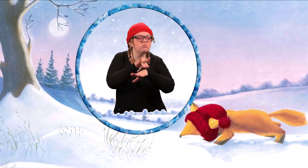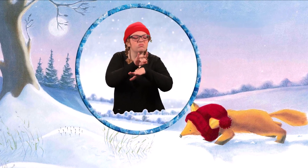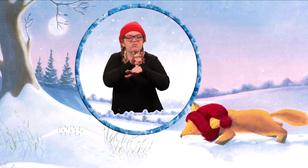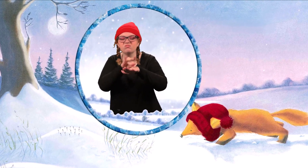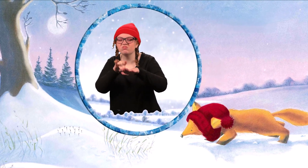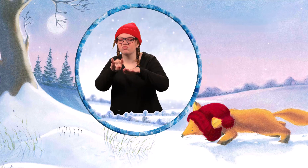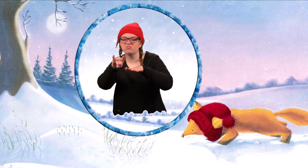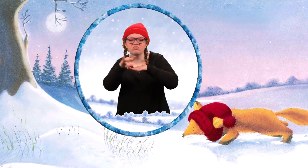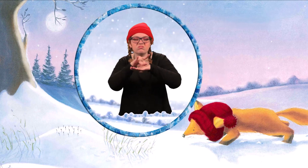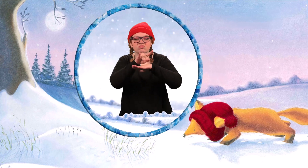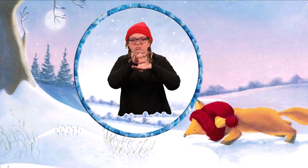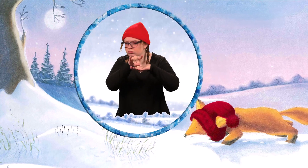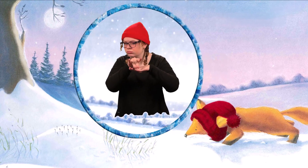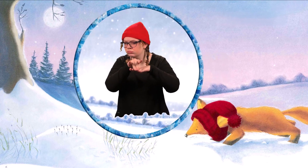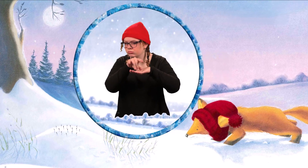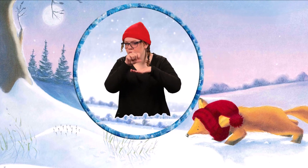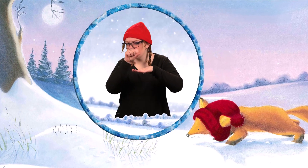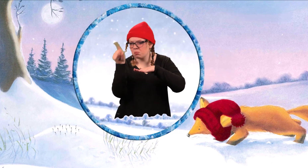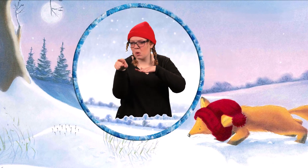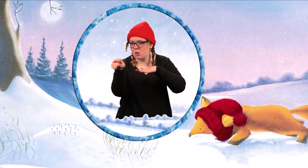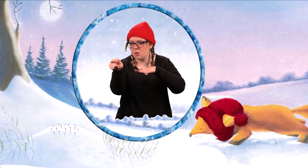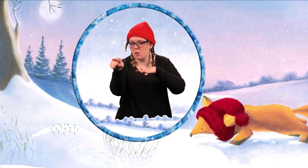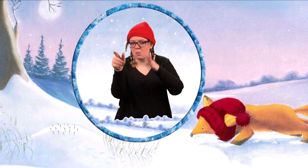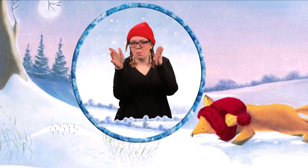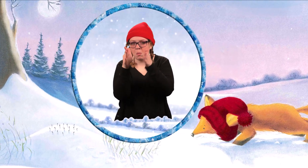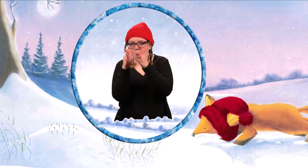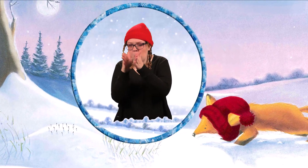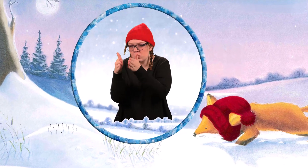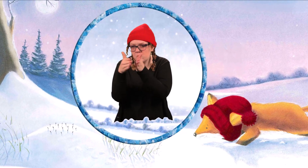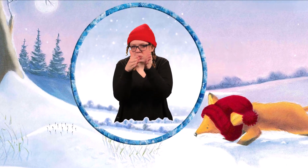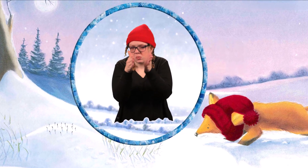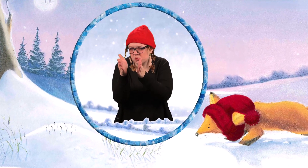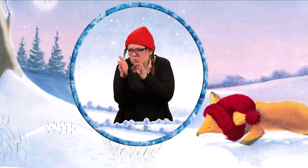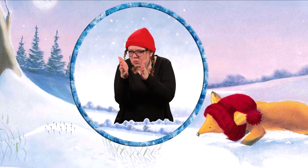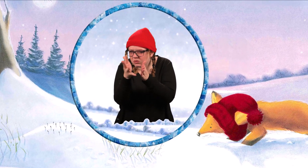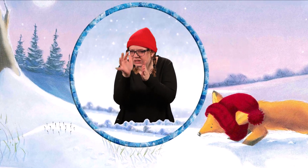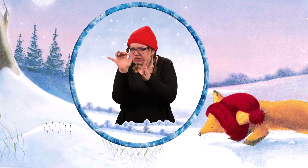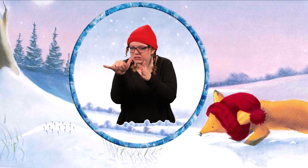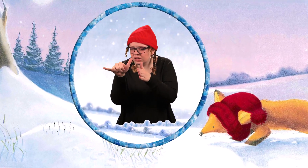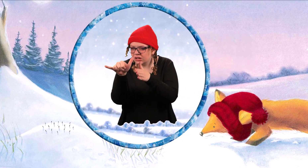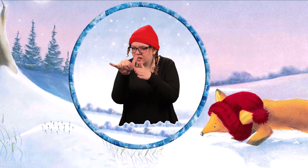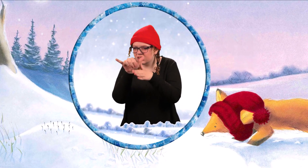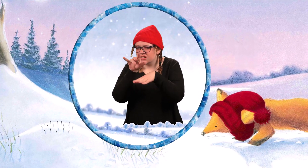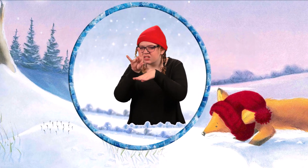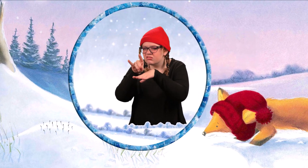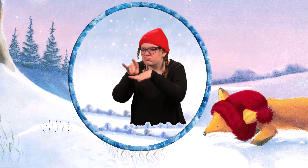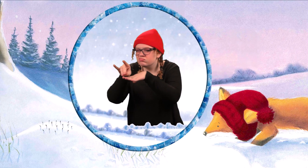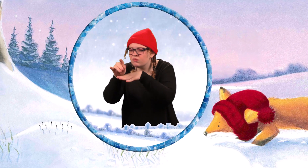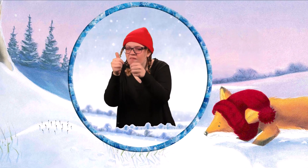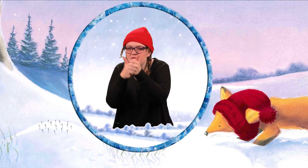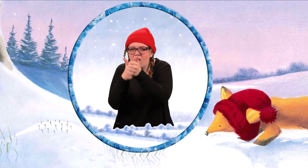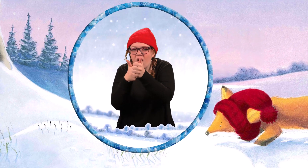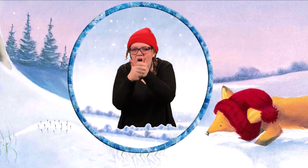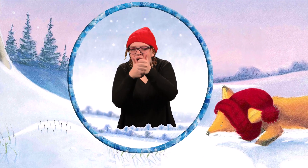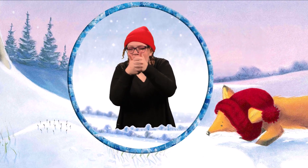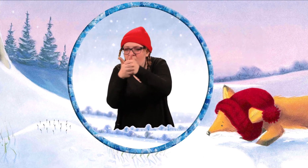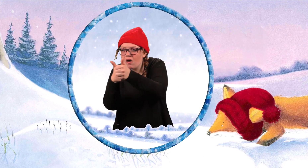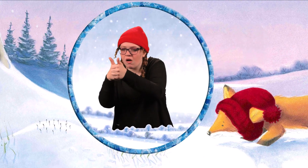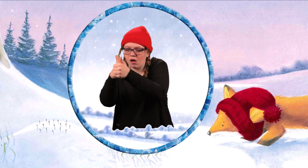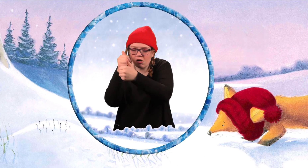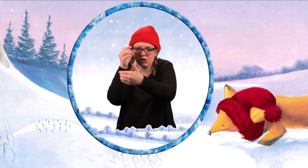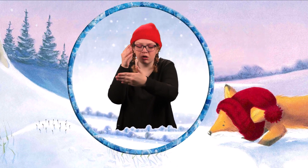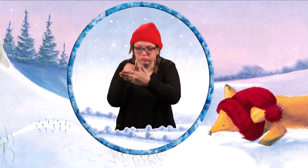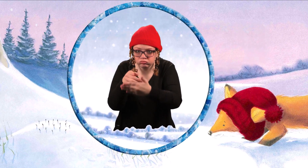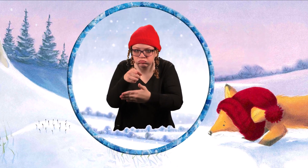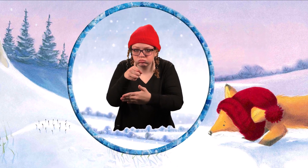Fox sniffed around and found a small trail. He followed